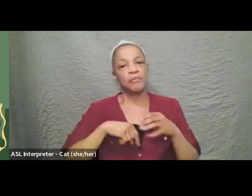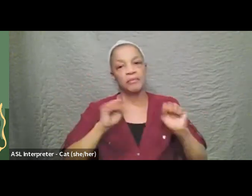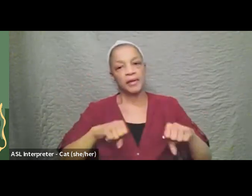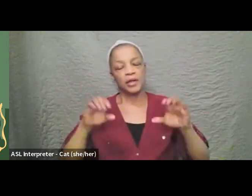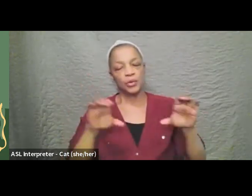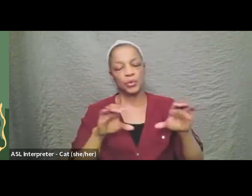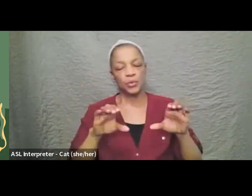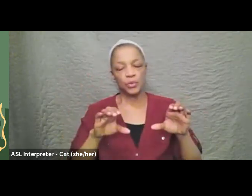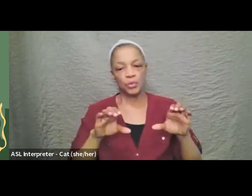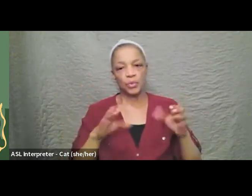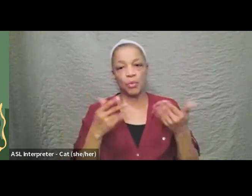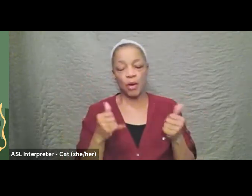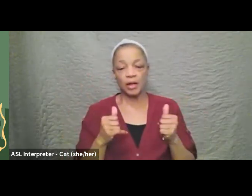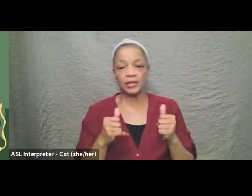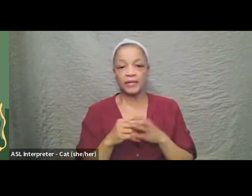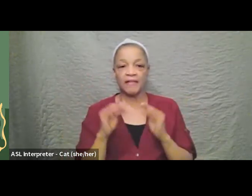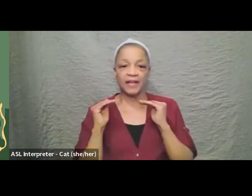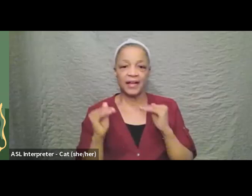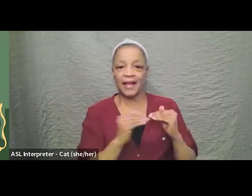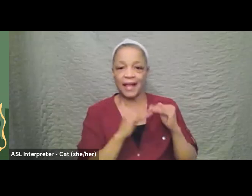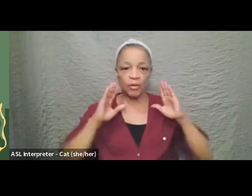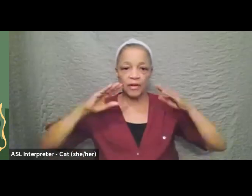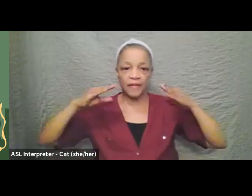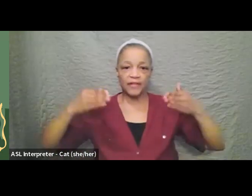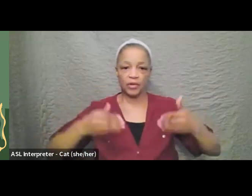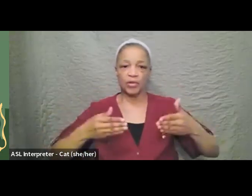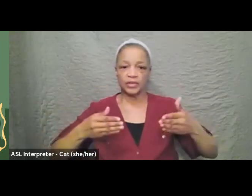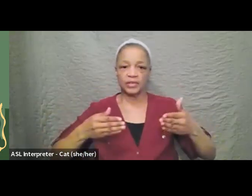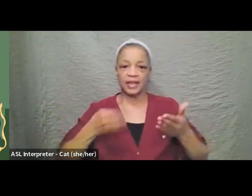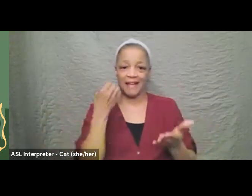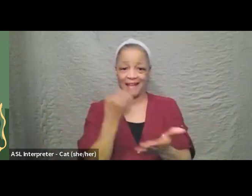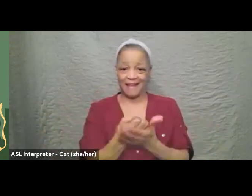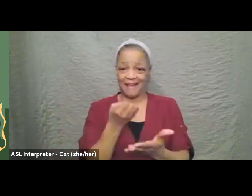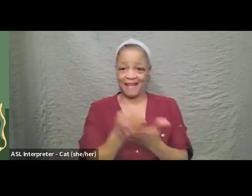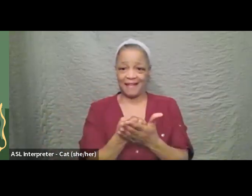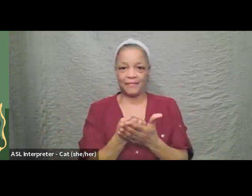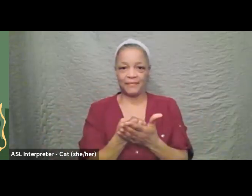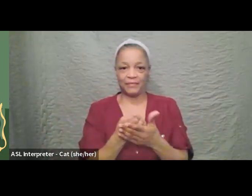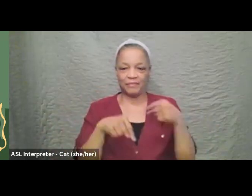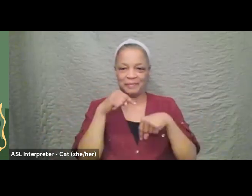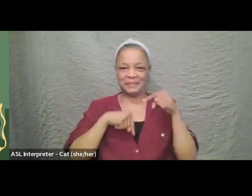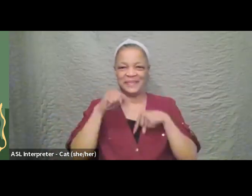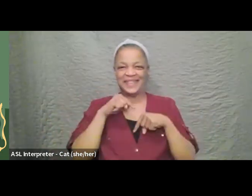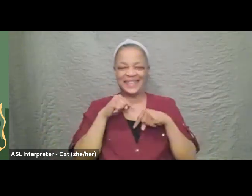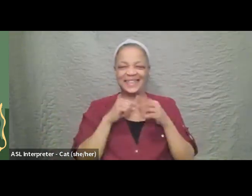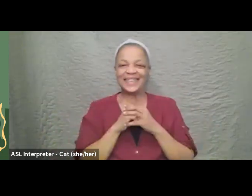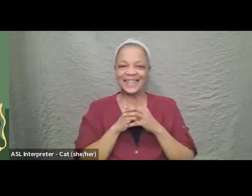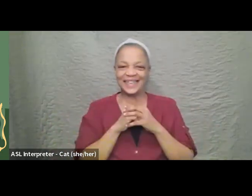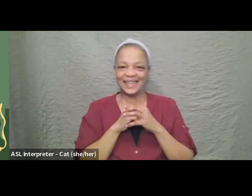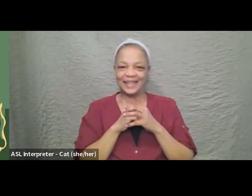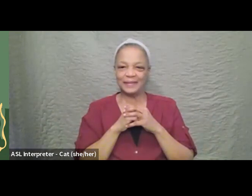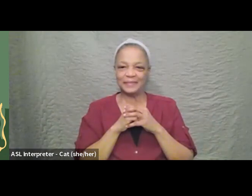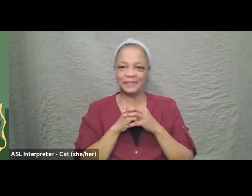So we want to conduct equity-focused evidence. We want to, I'm sorry.